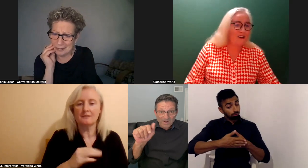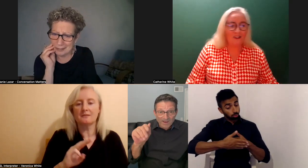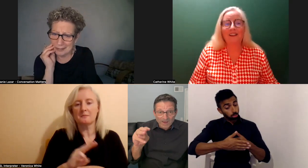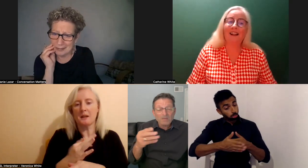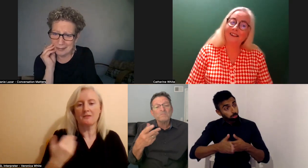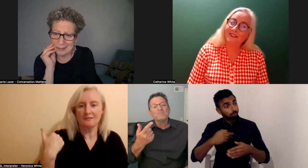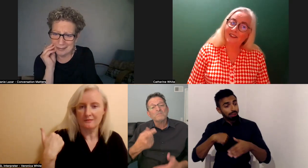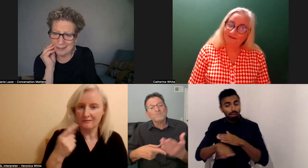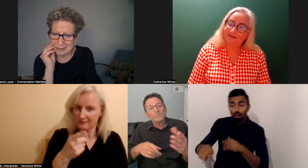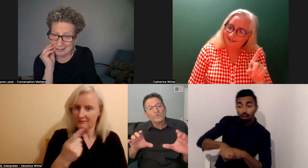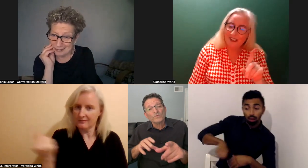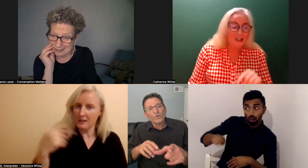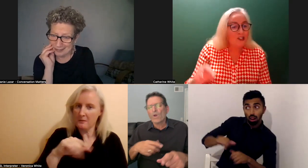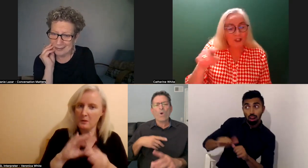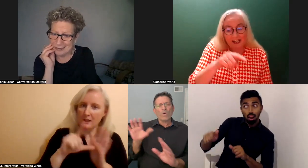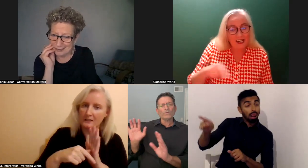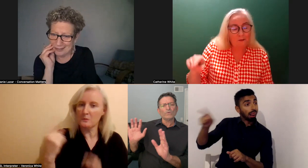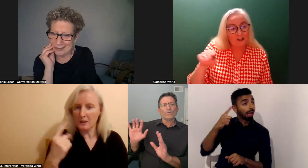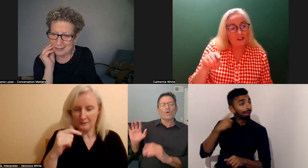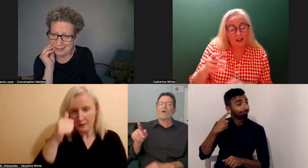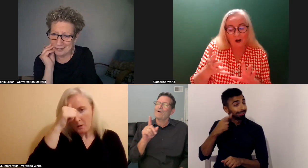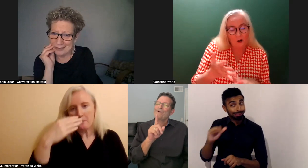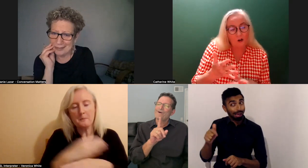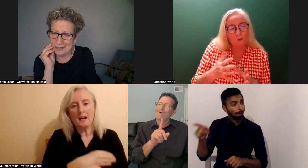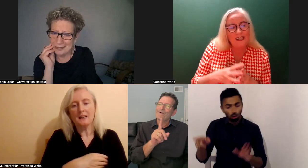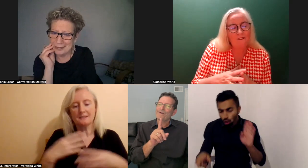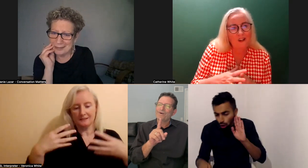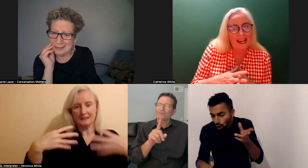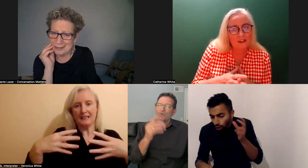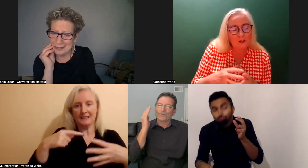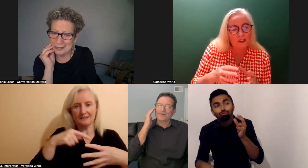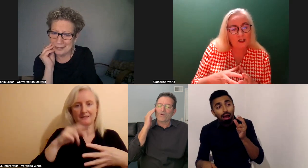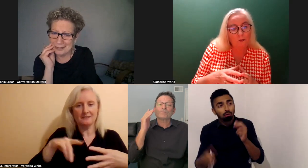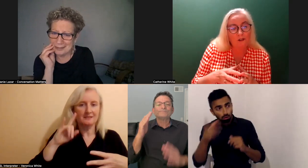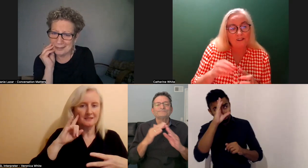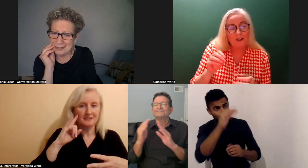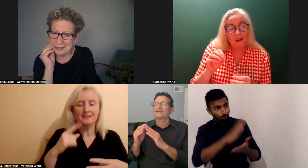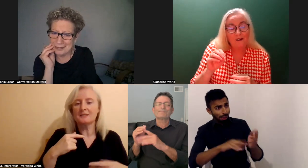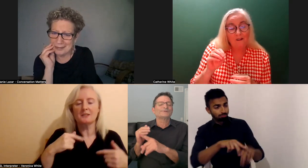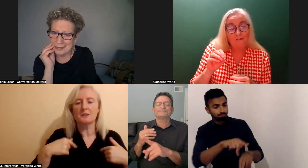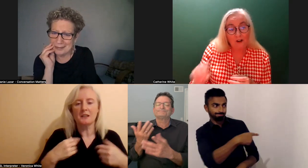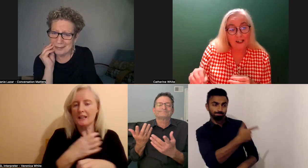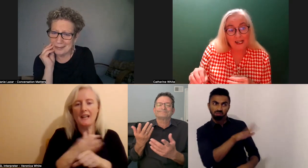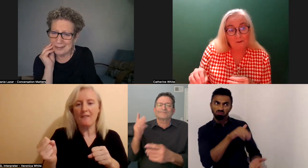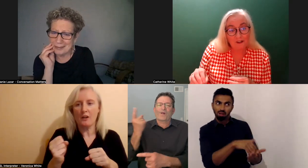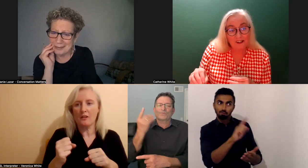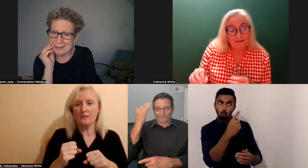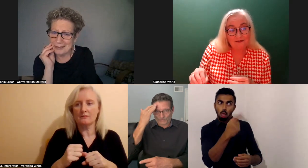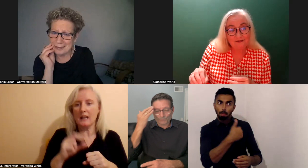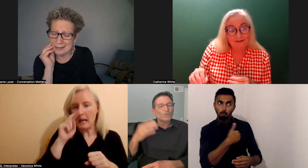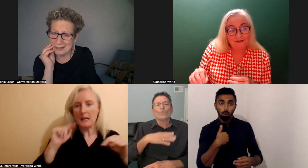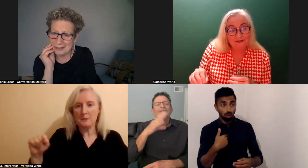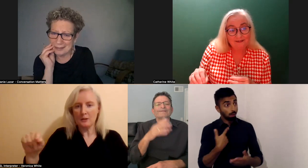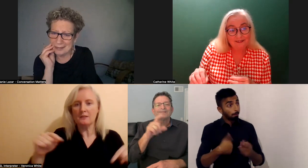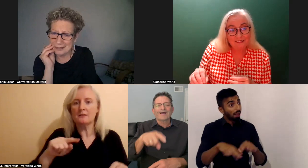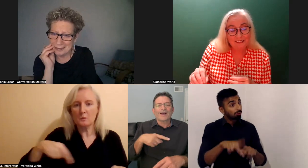Oh, no. So the neighbours, we never had to interpret for the neighbours